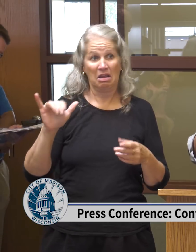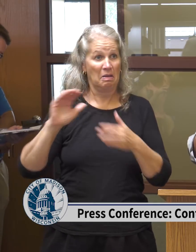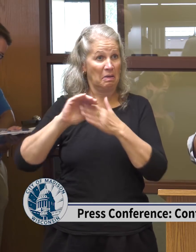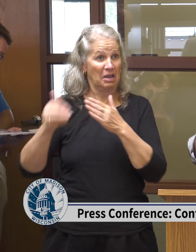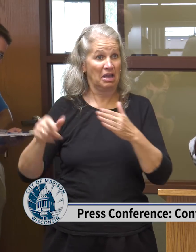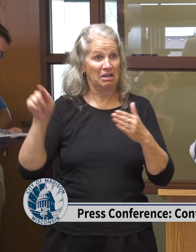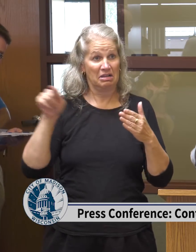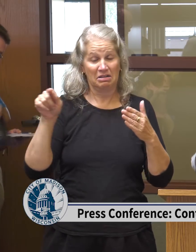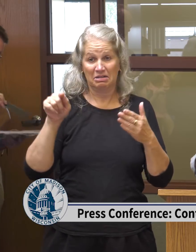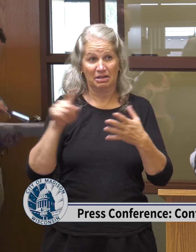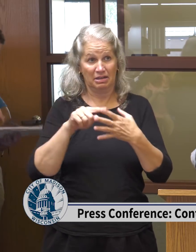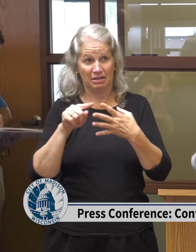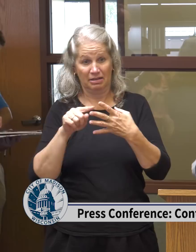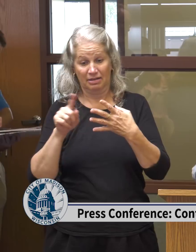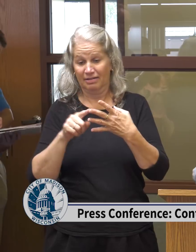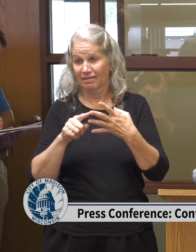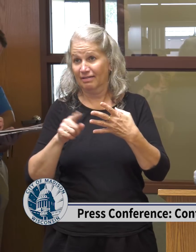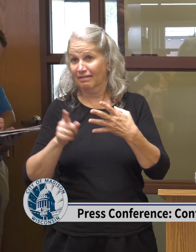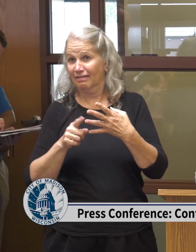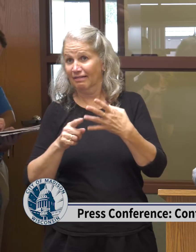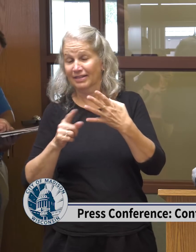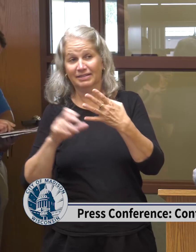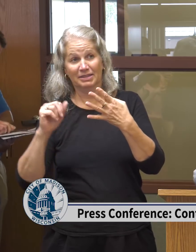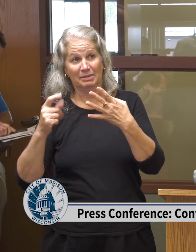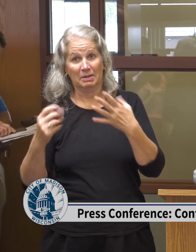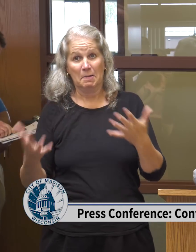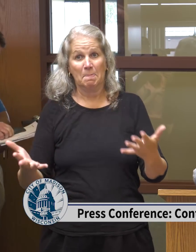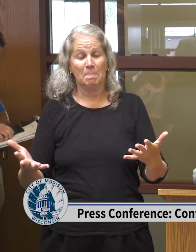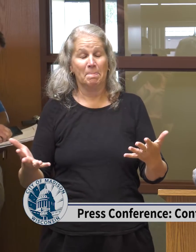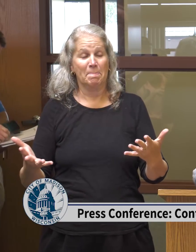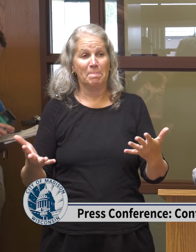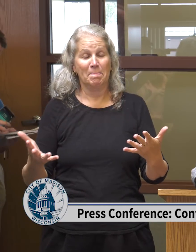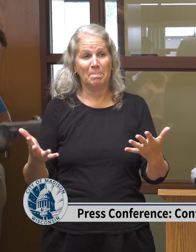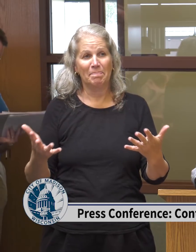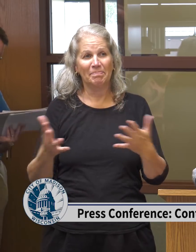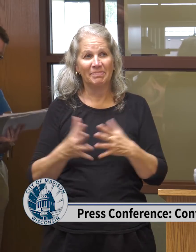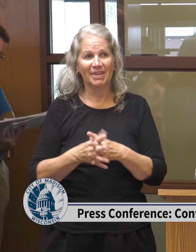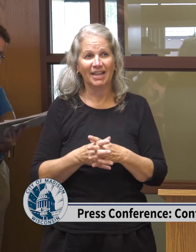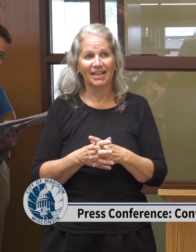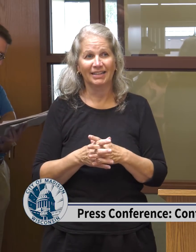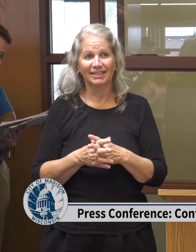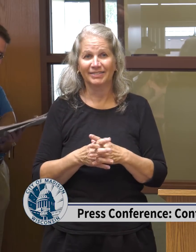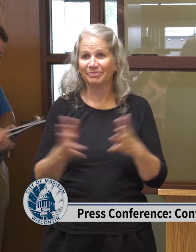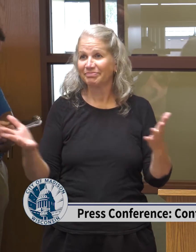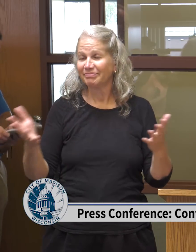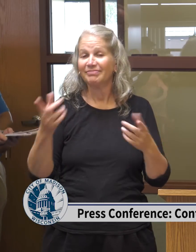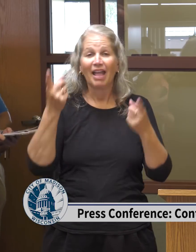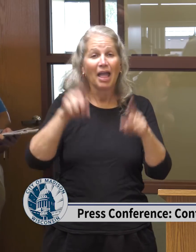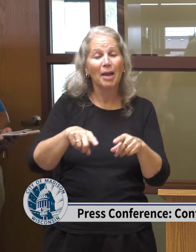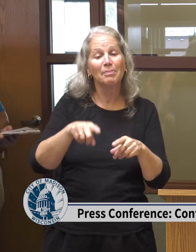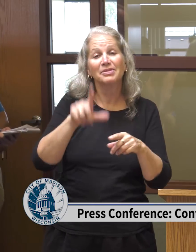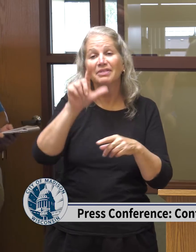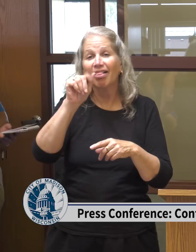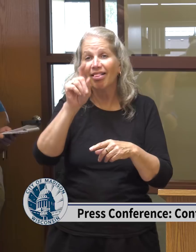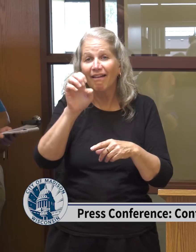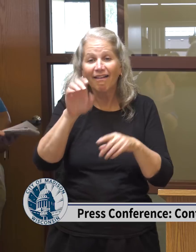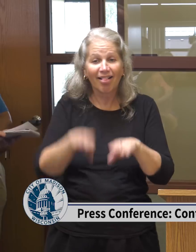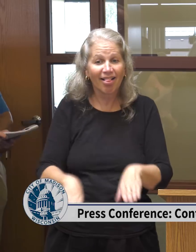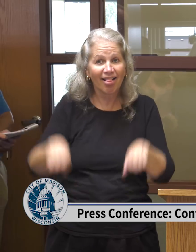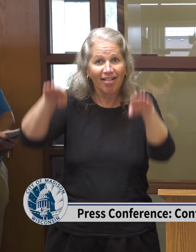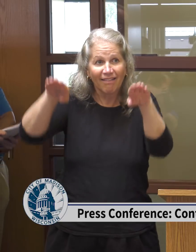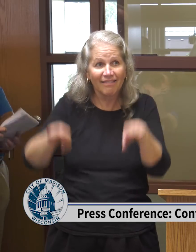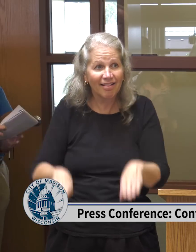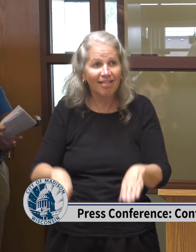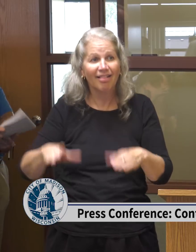lakes and how much additional rain we get. And that, as we've learned,